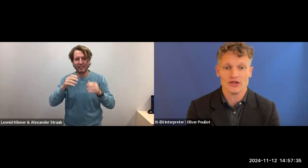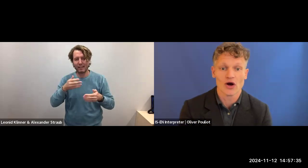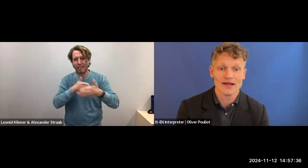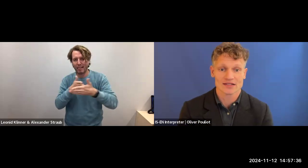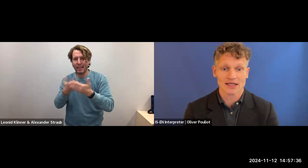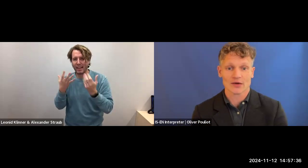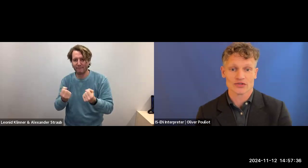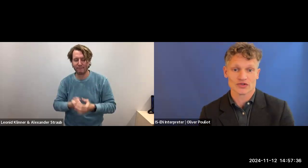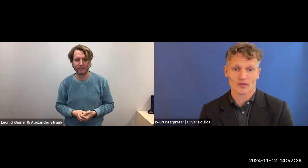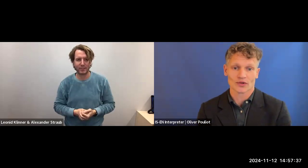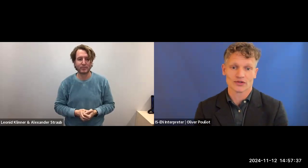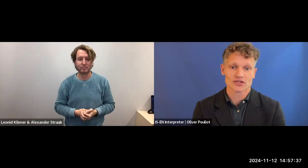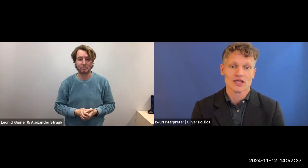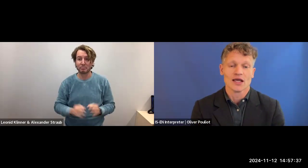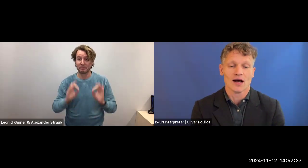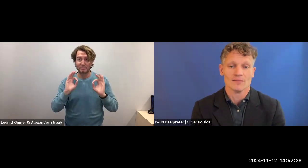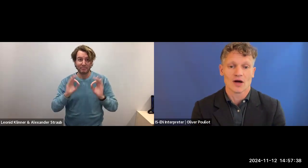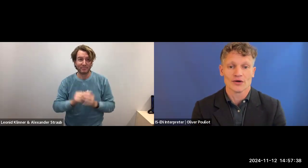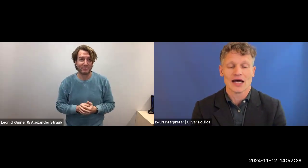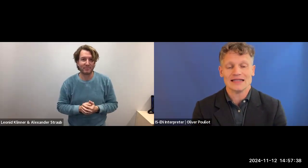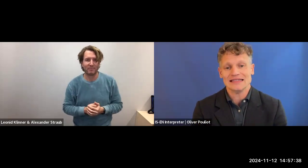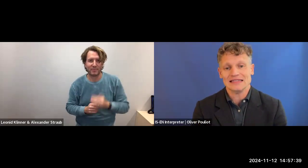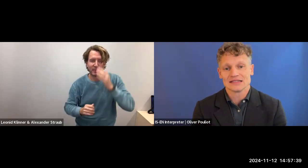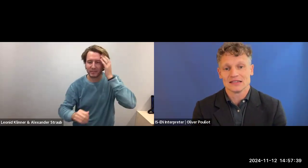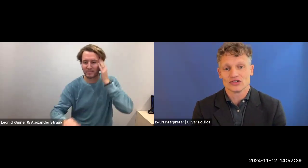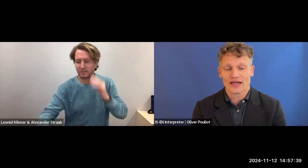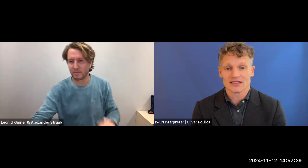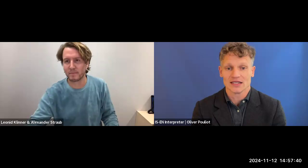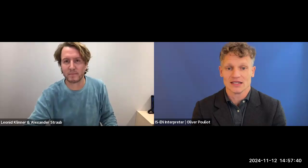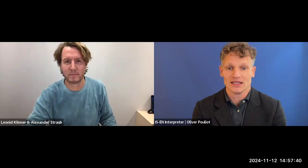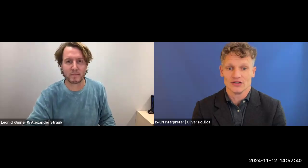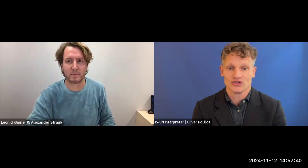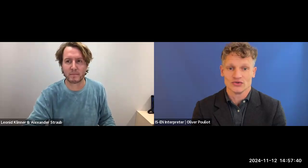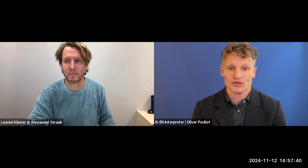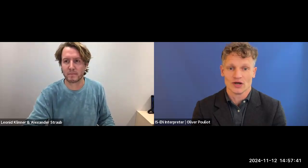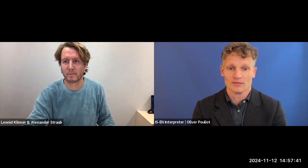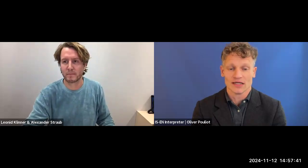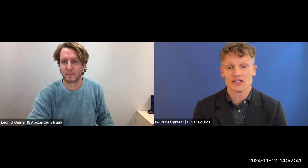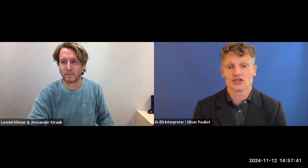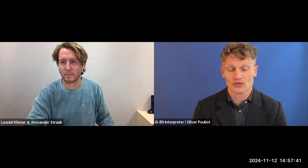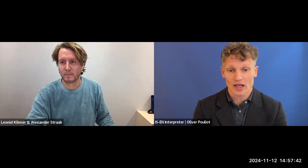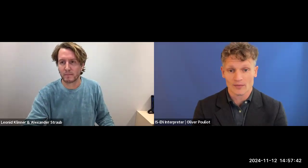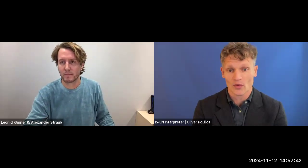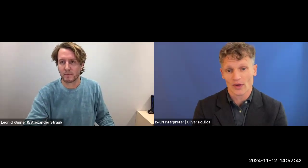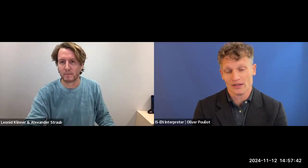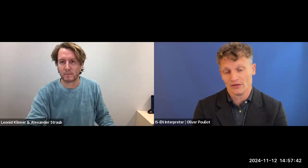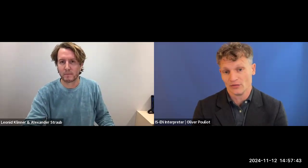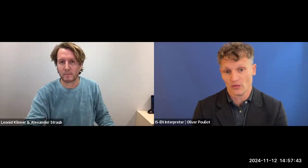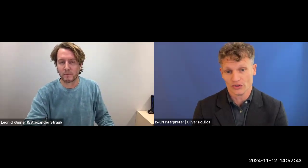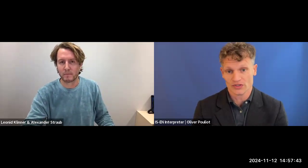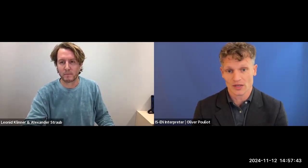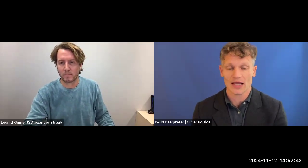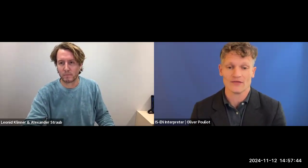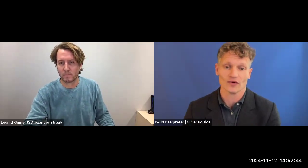activities that we know as sign language interpreters are not easily translated into a digital realm